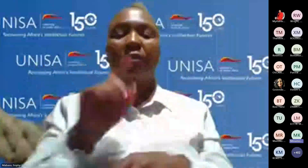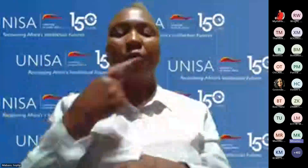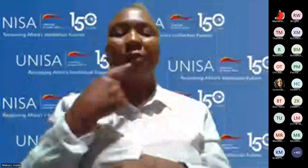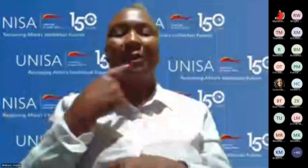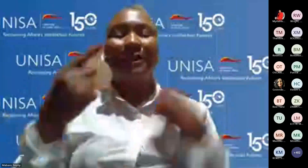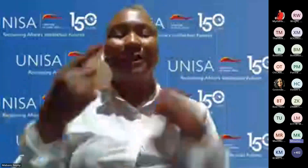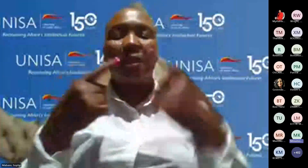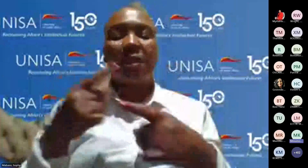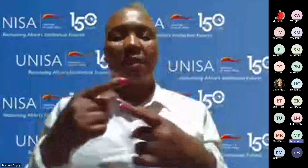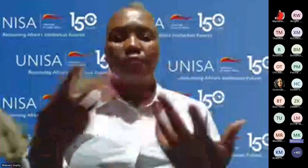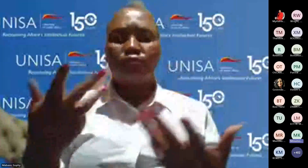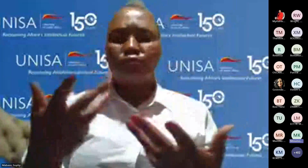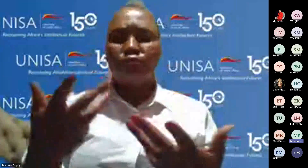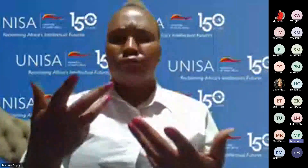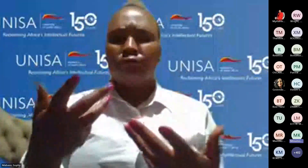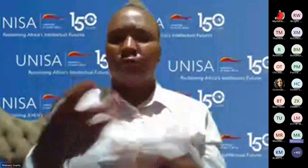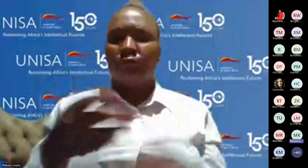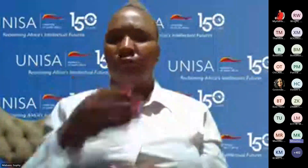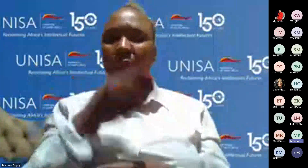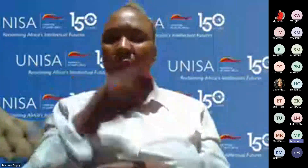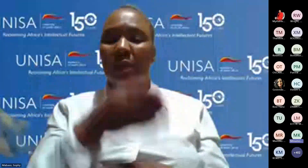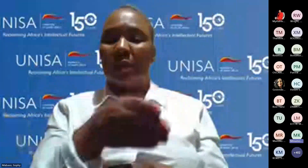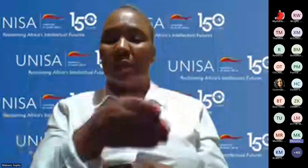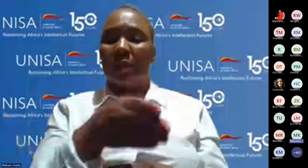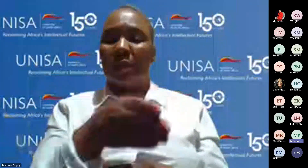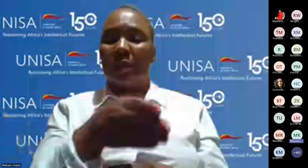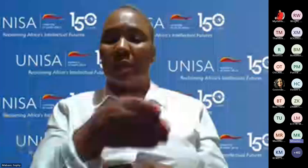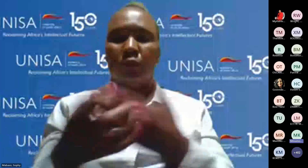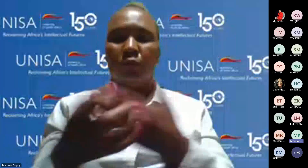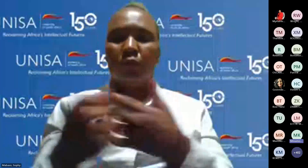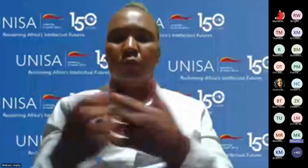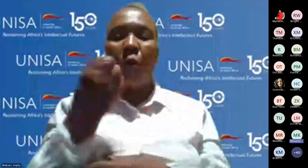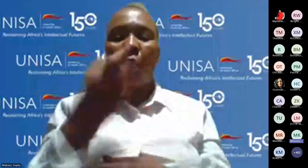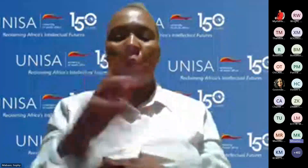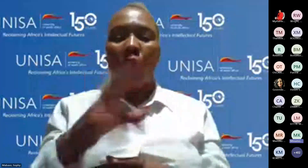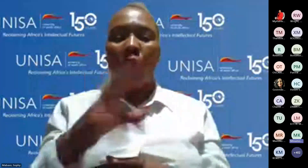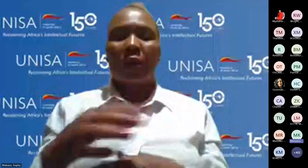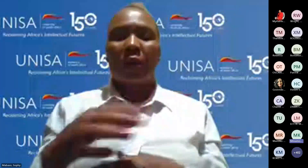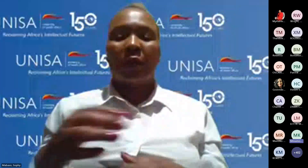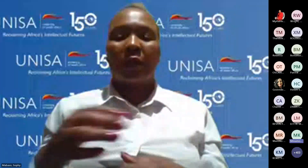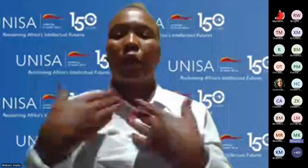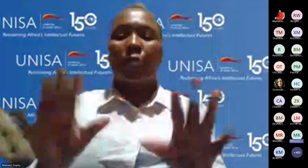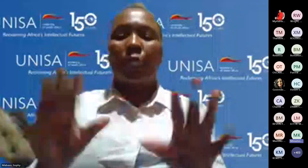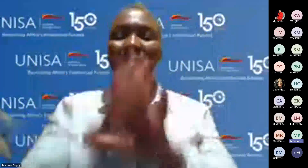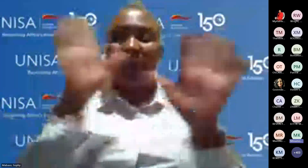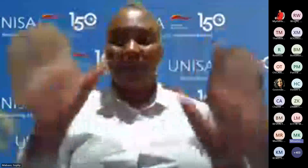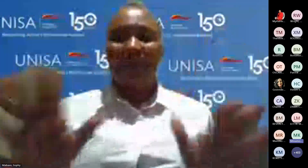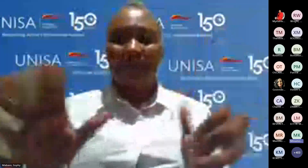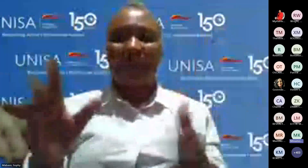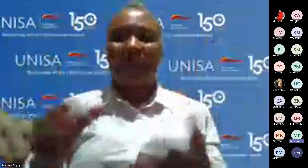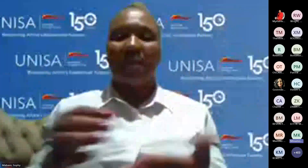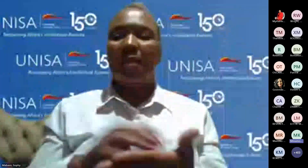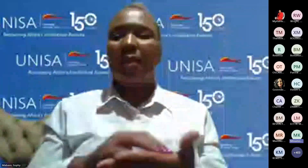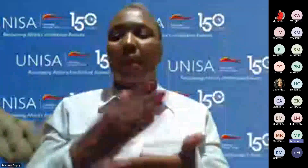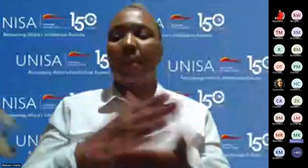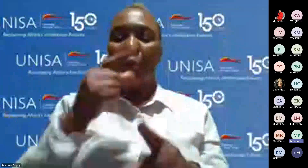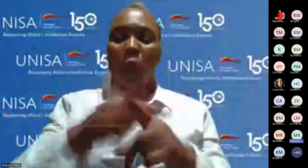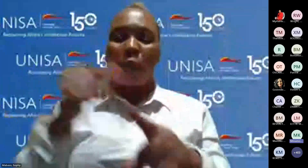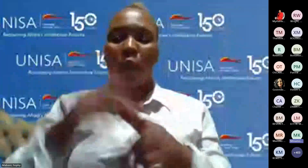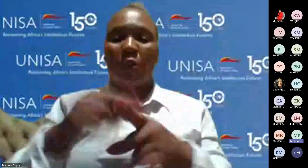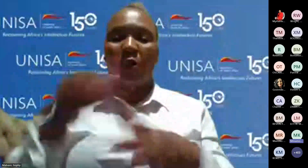sheet also that I must download, or I'm just gonna open a clear blank page on the Word and